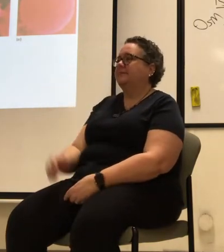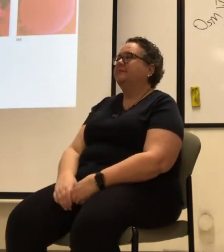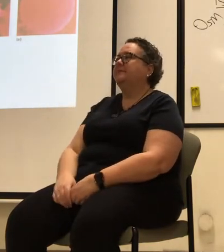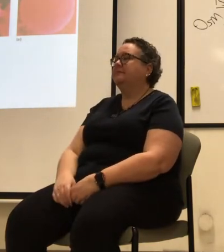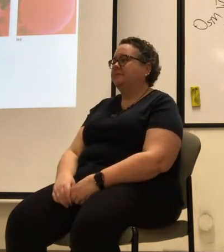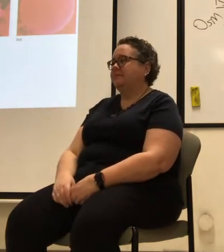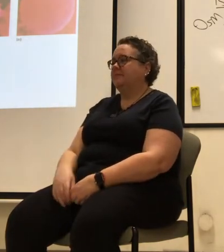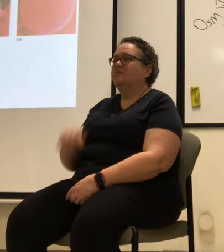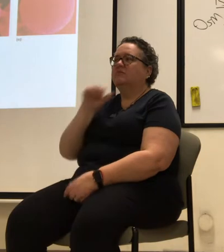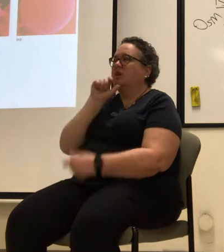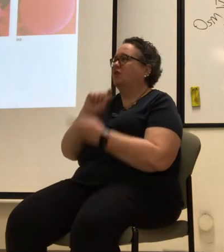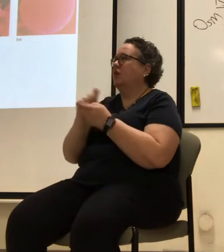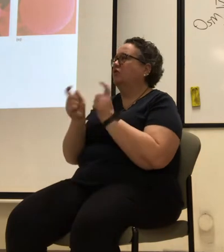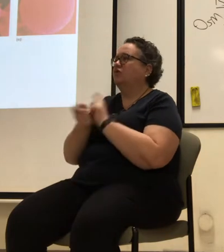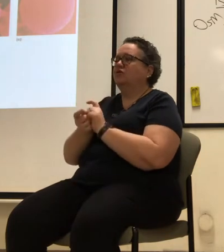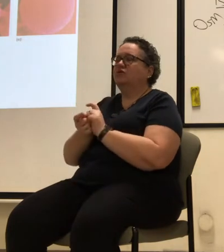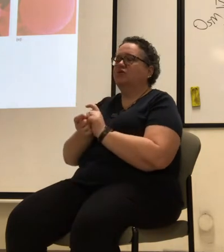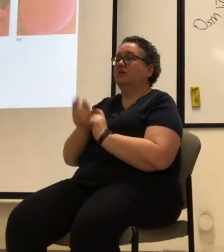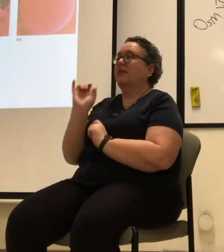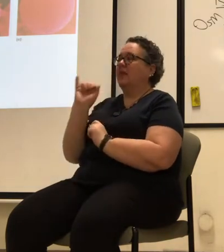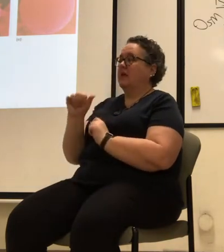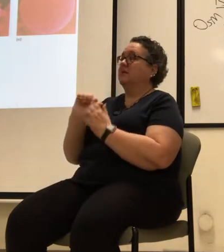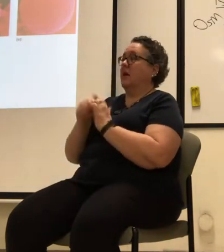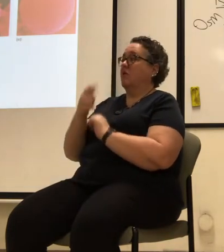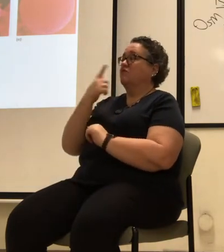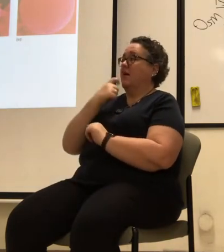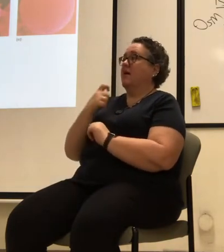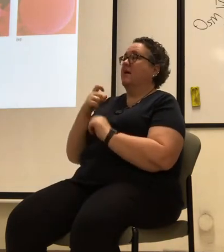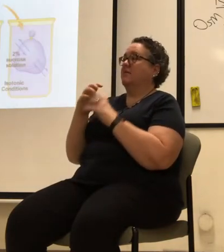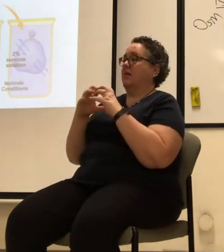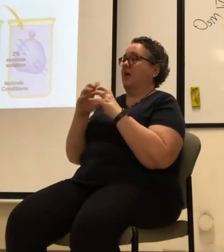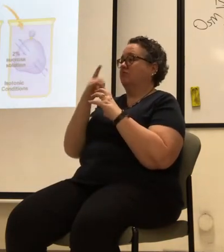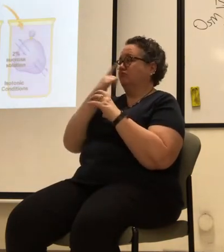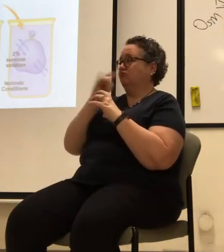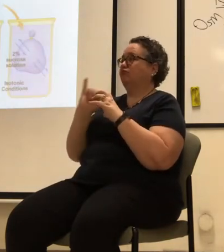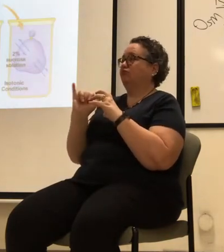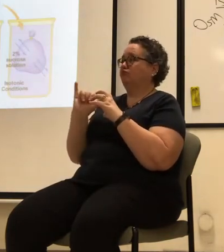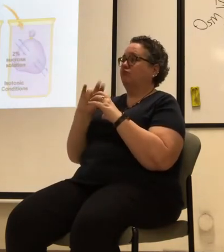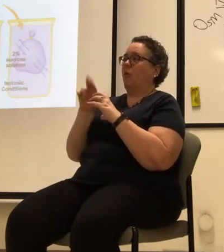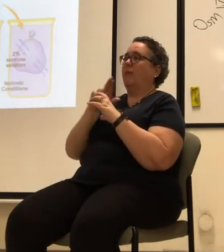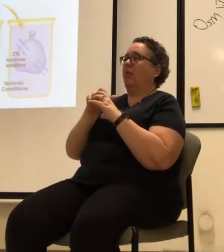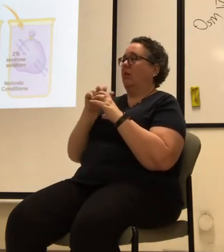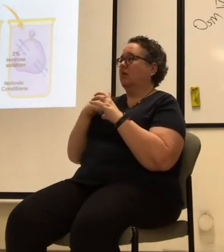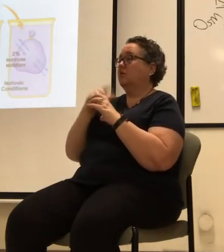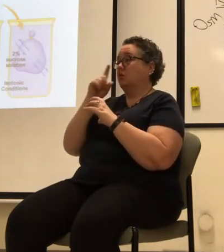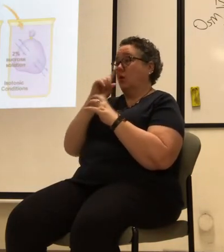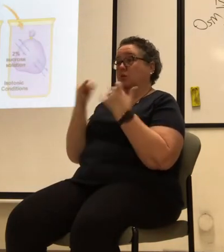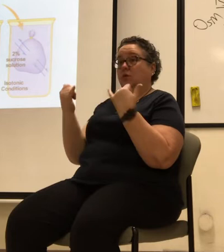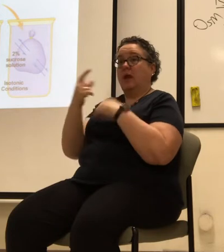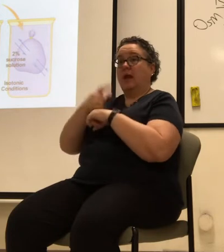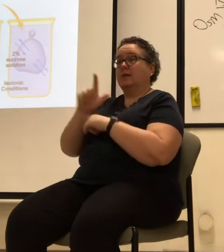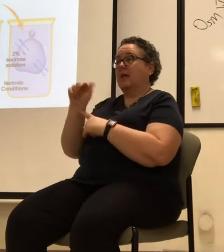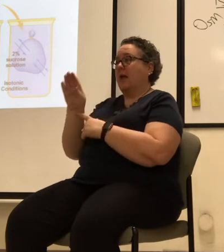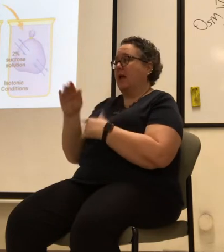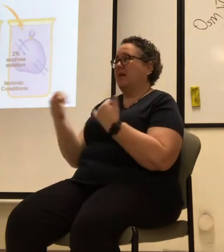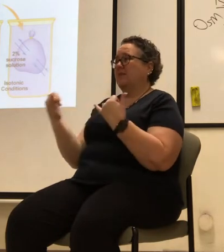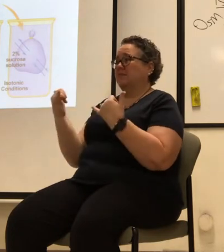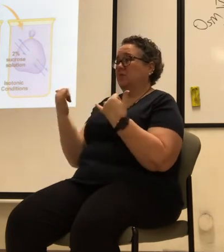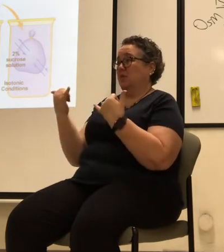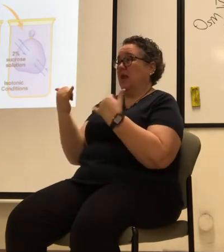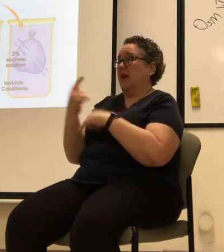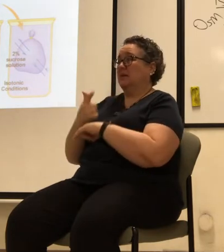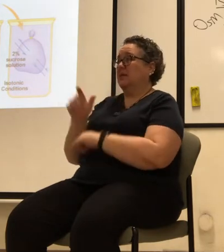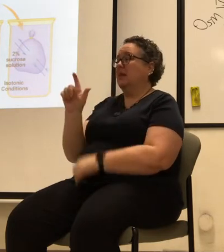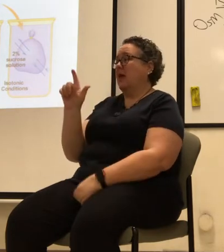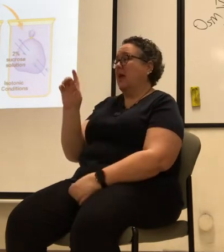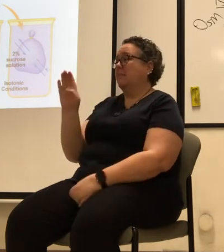didn't change. That actually is how a red blood cell normally appears. So kind of simulate that in today's lab. This is kind of what we're